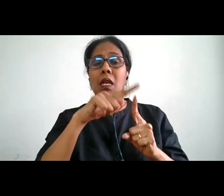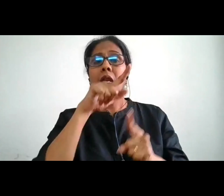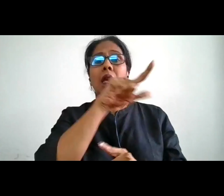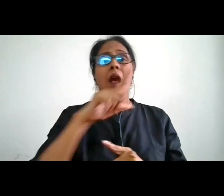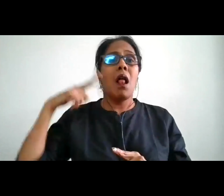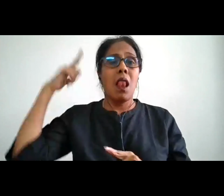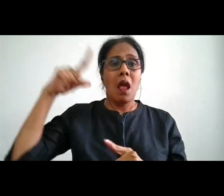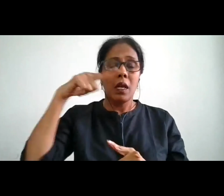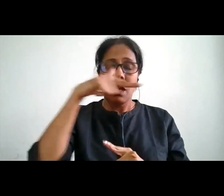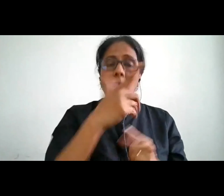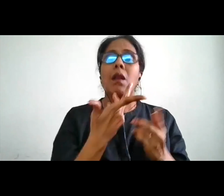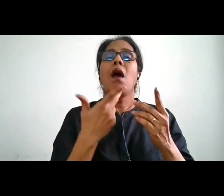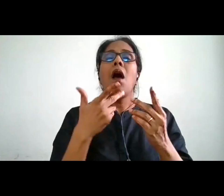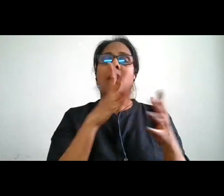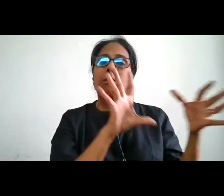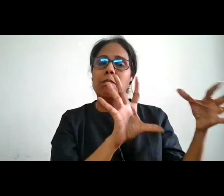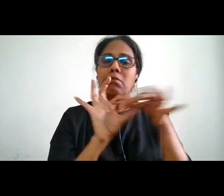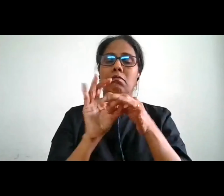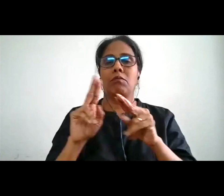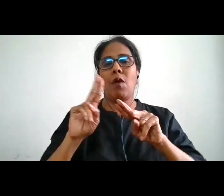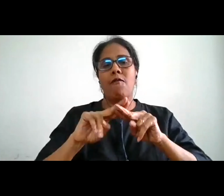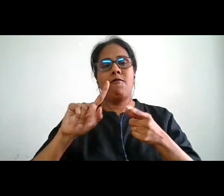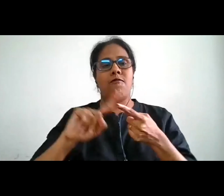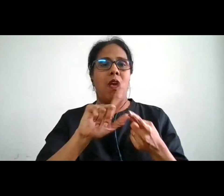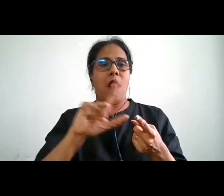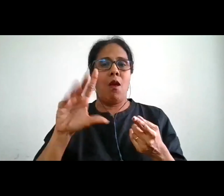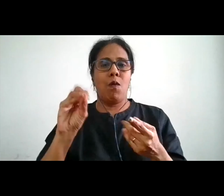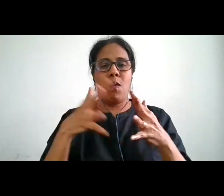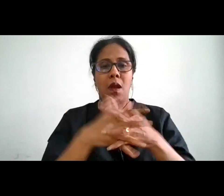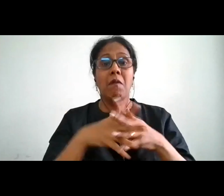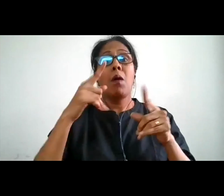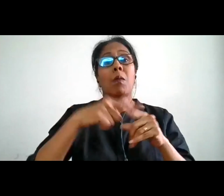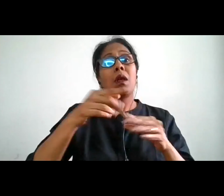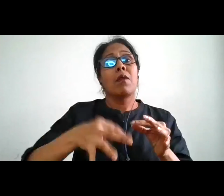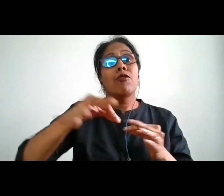advisory member of the IET Future Tech Panel. Over to you, sir.